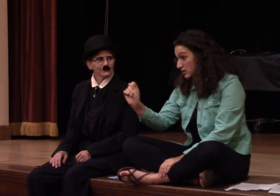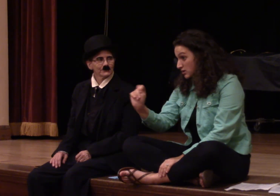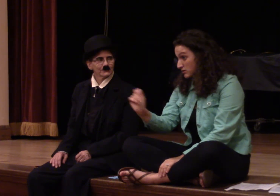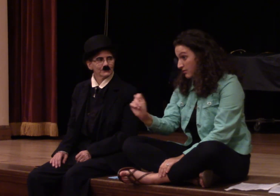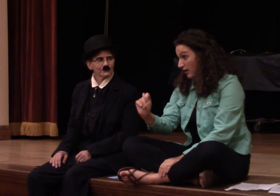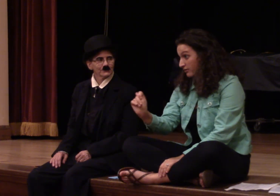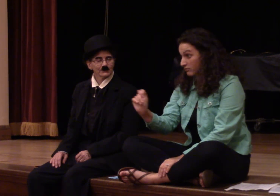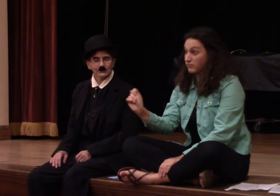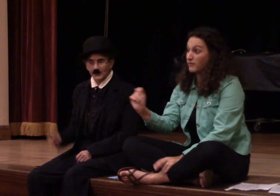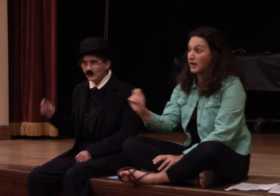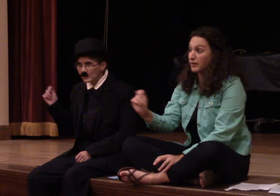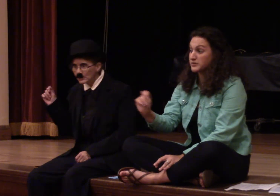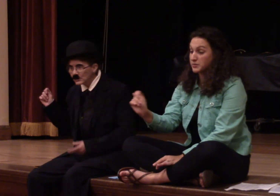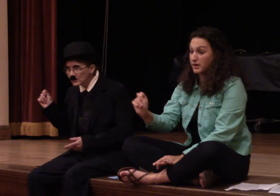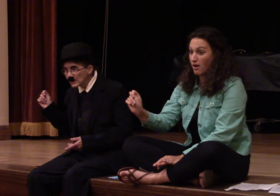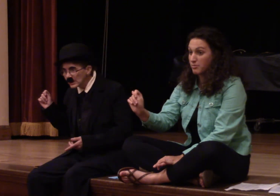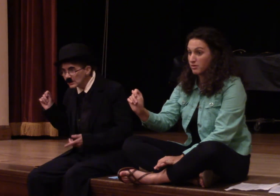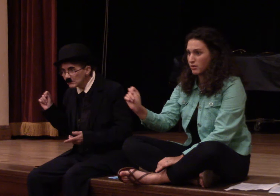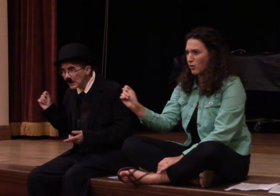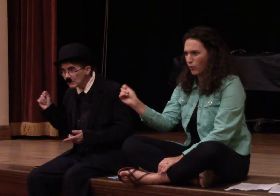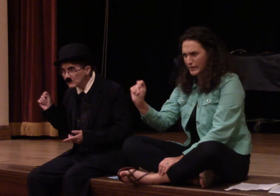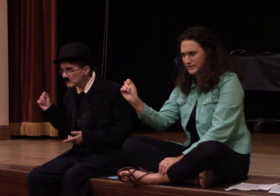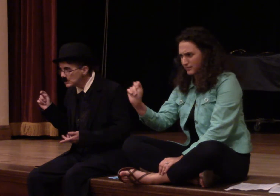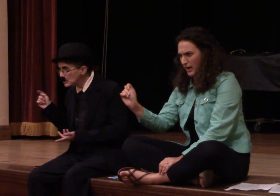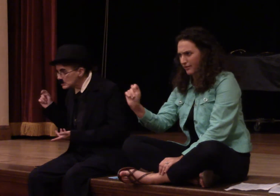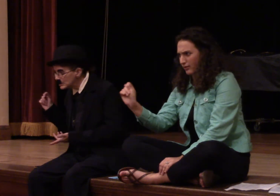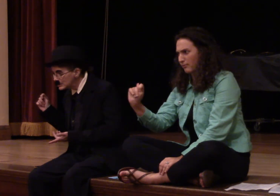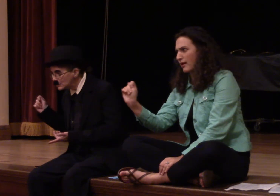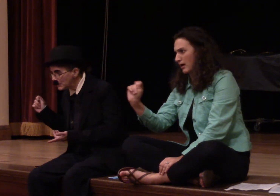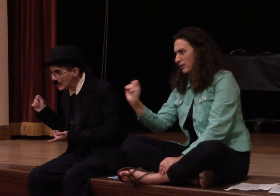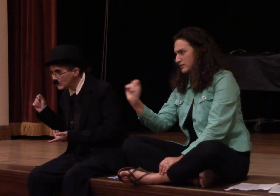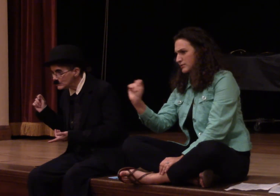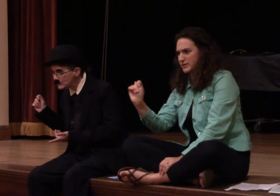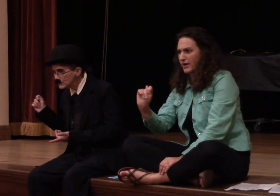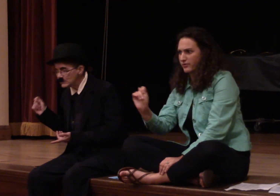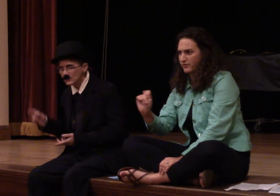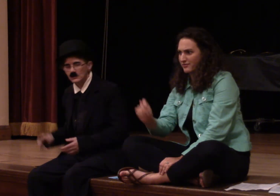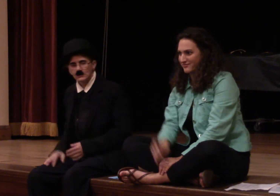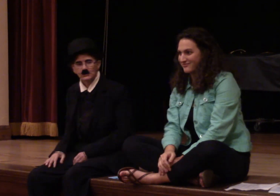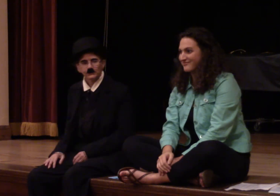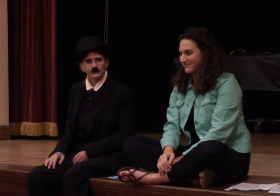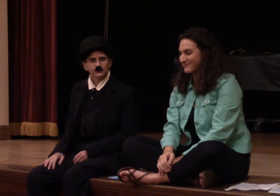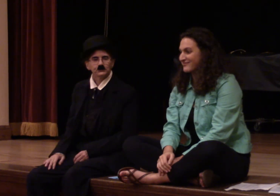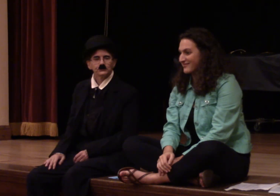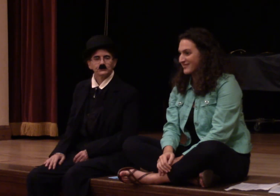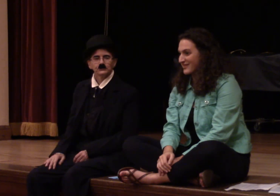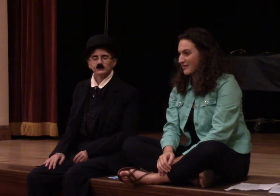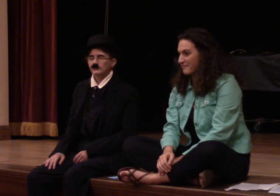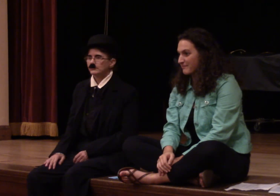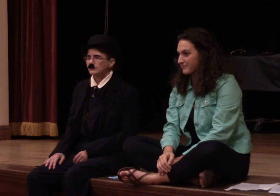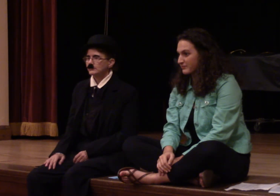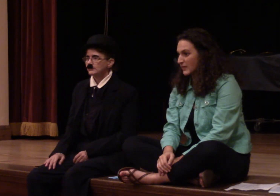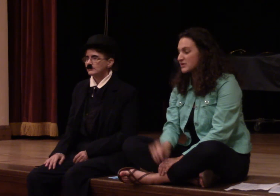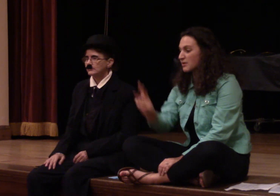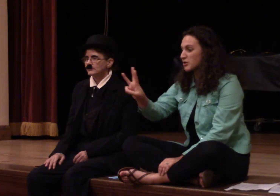use the bathroom? Eyebrows would be up. Where's the bathroom? Eyebrows would be down. We said W-A.